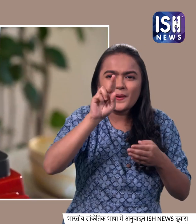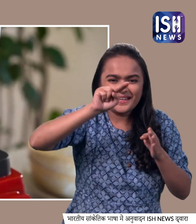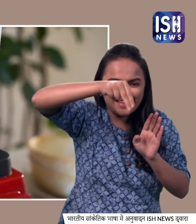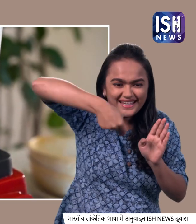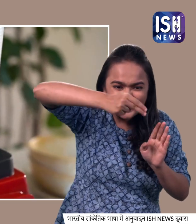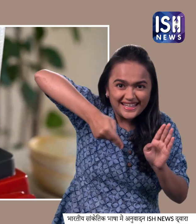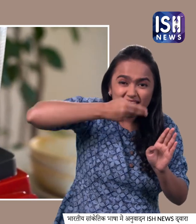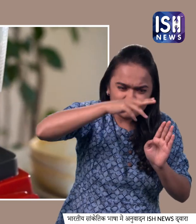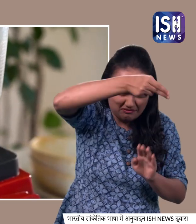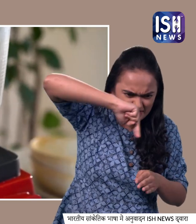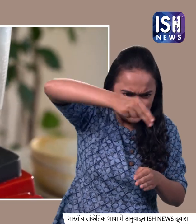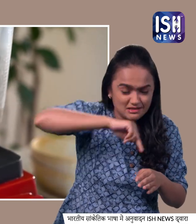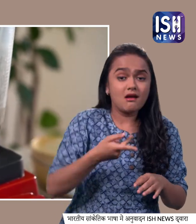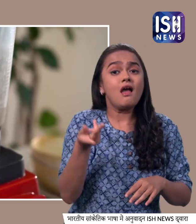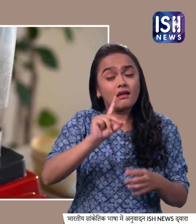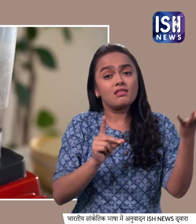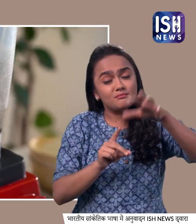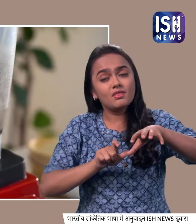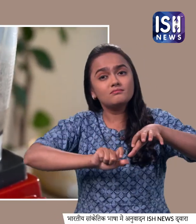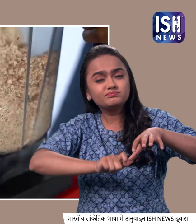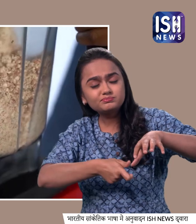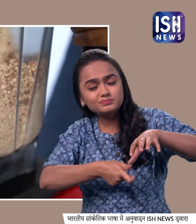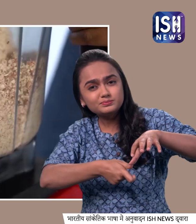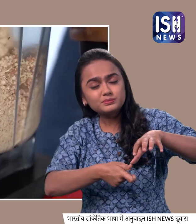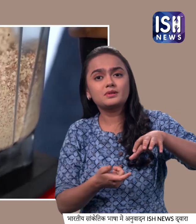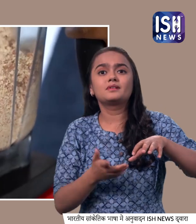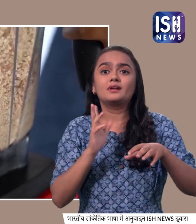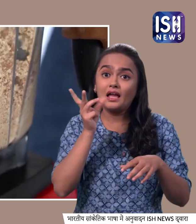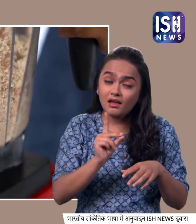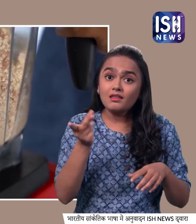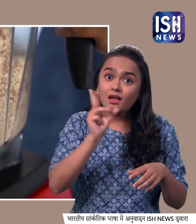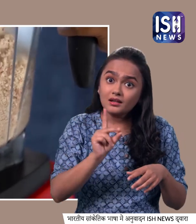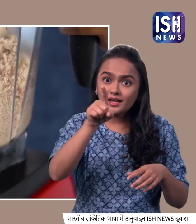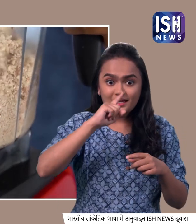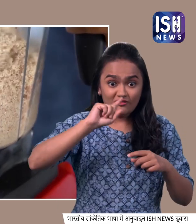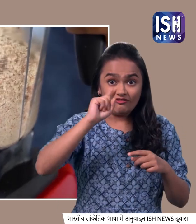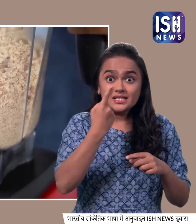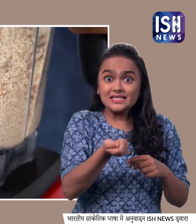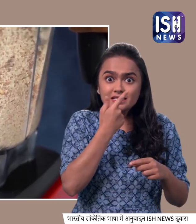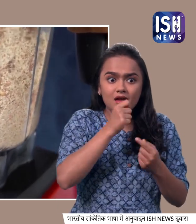chunk. You scrape-down and then blend it. First, your peanuts will in powder.